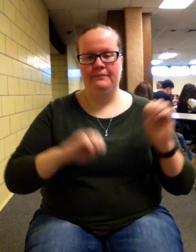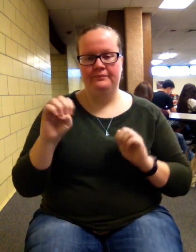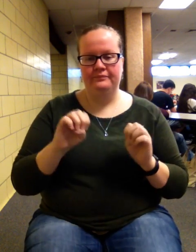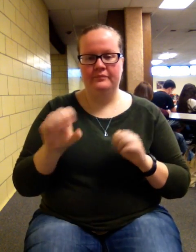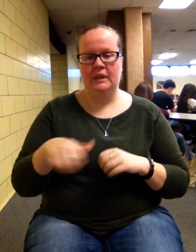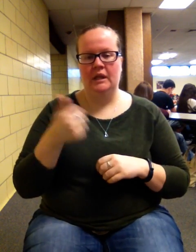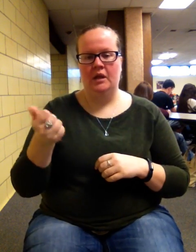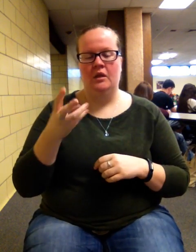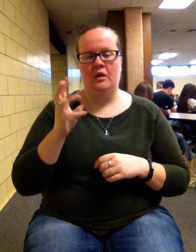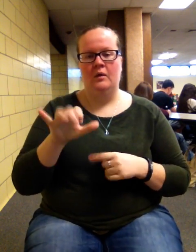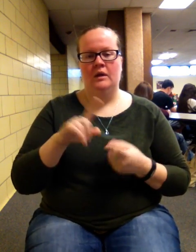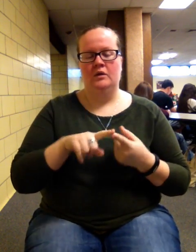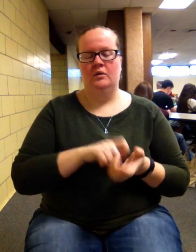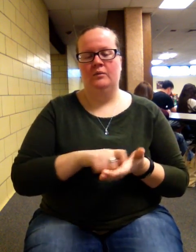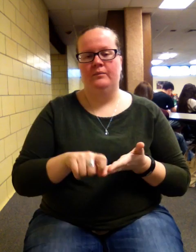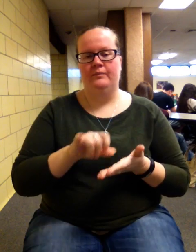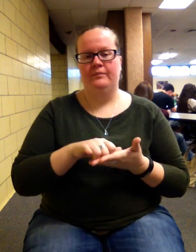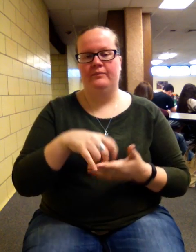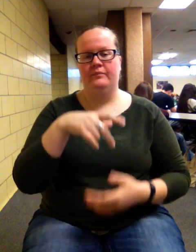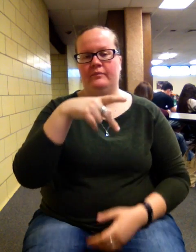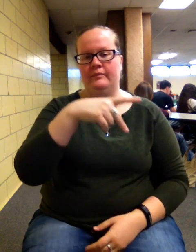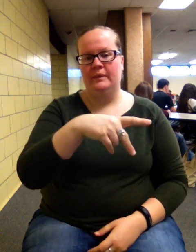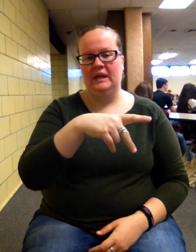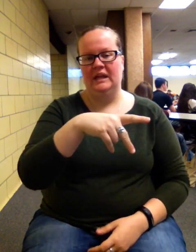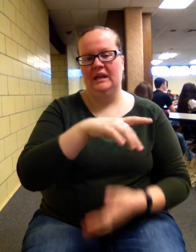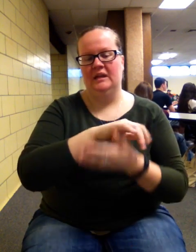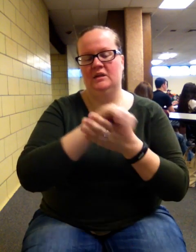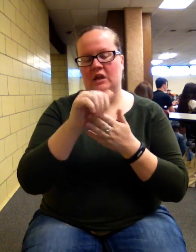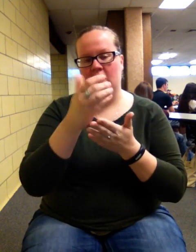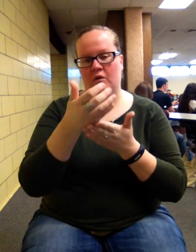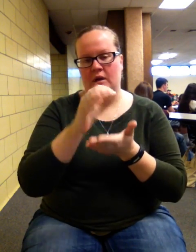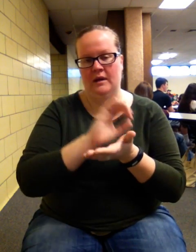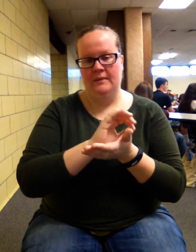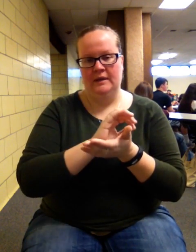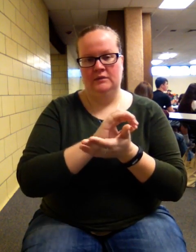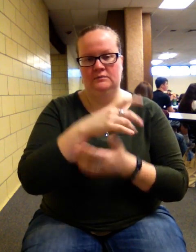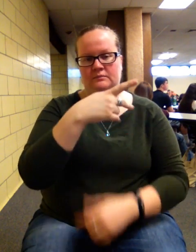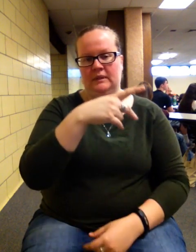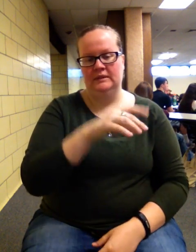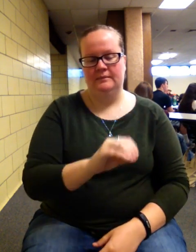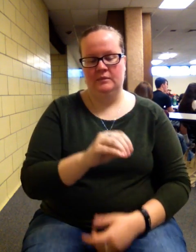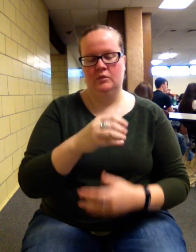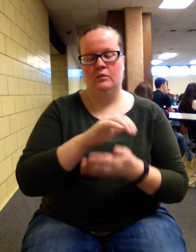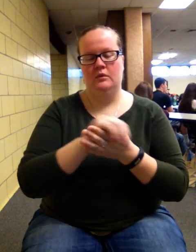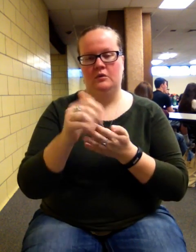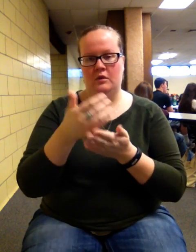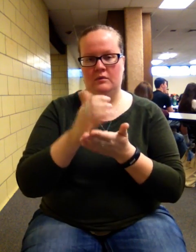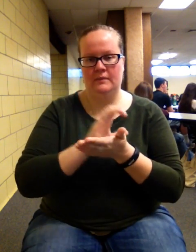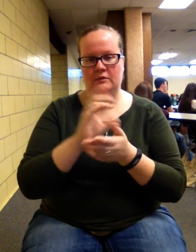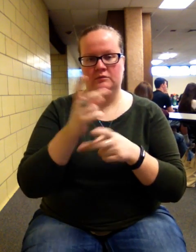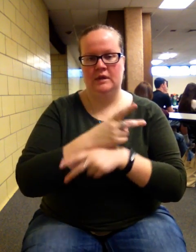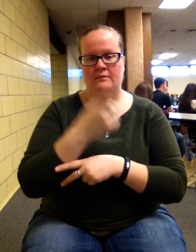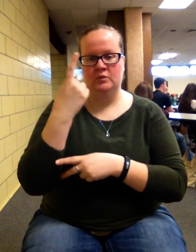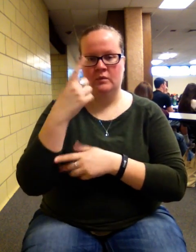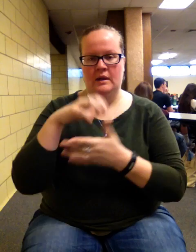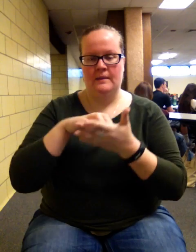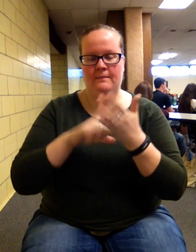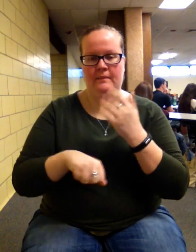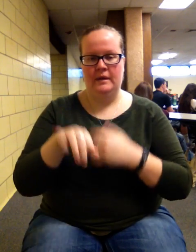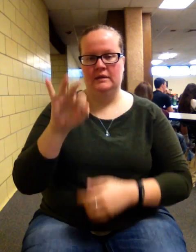to write that would be P, the dollar amount, P sub 0, the dollar amount, times 1 minus the float cost, the